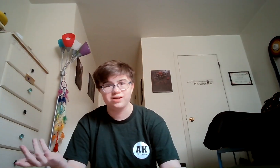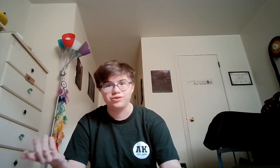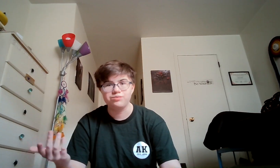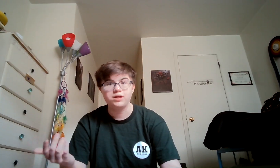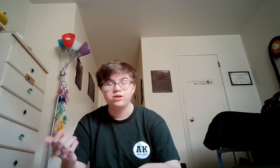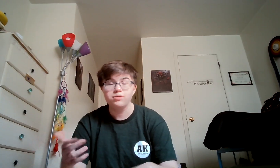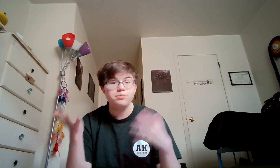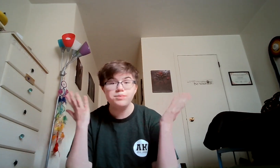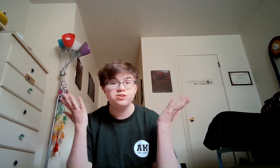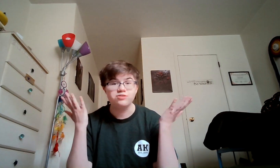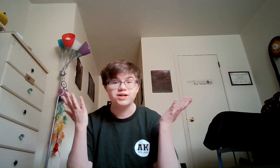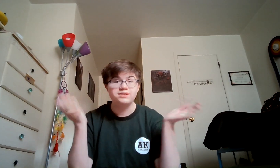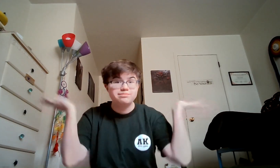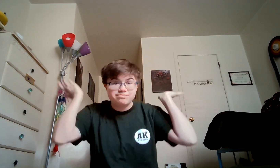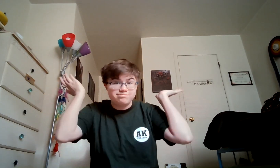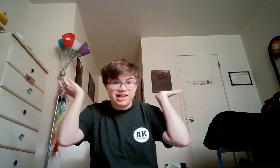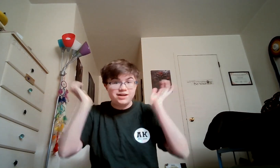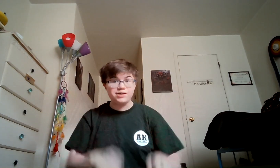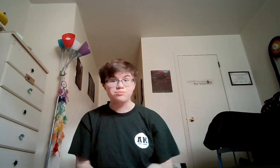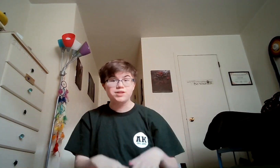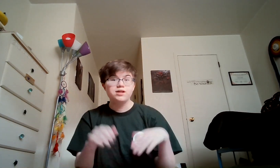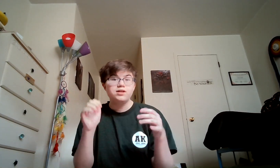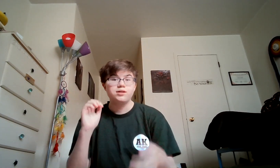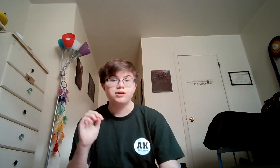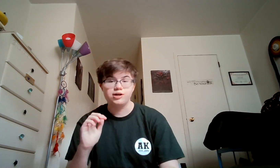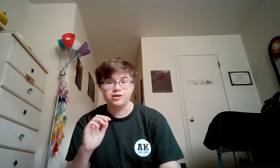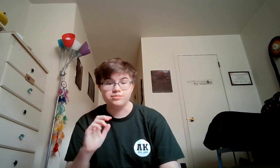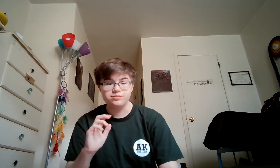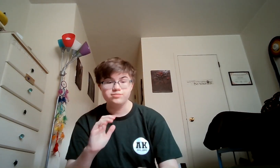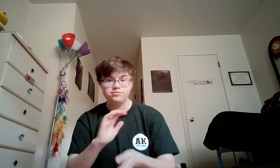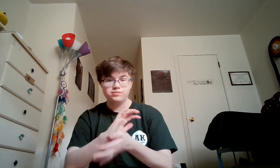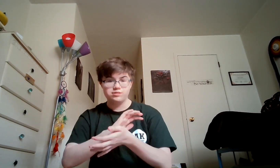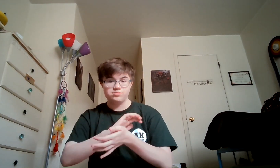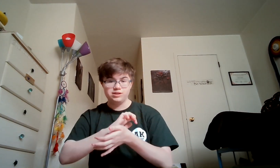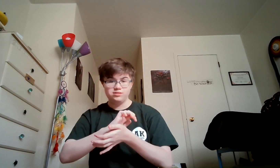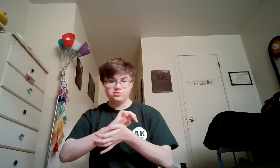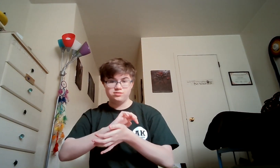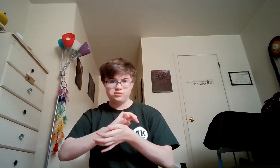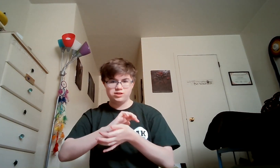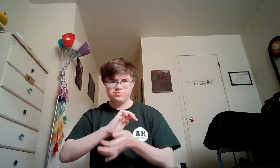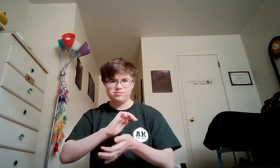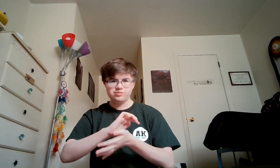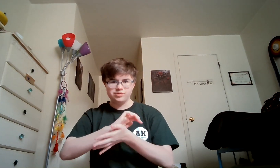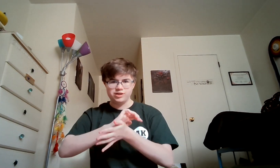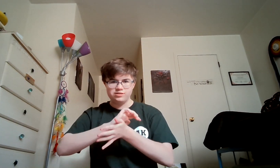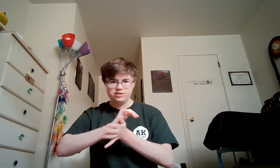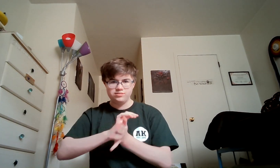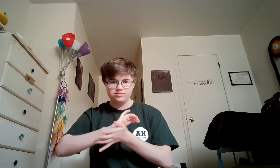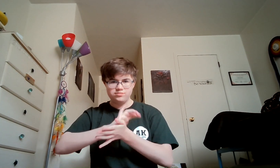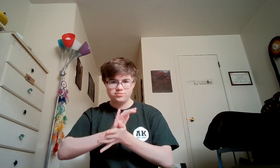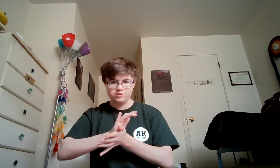don't know. Maybe my brain's just fried. I don't know. But if I remember correctly,